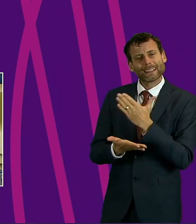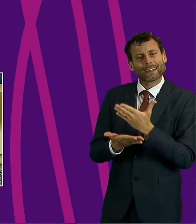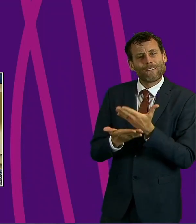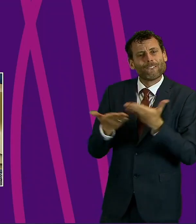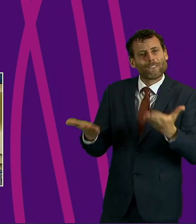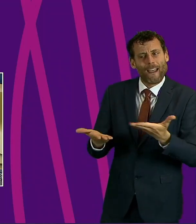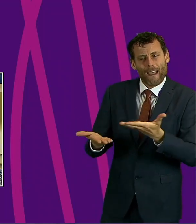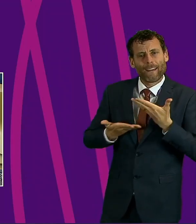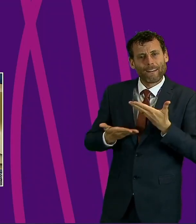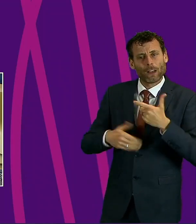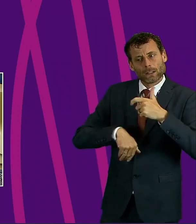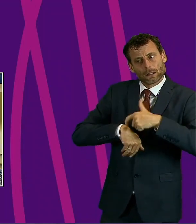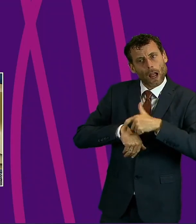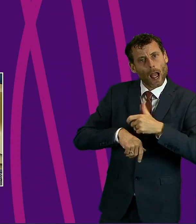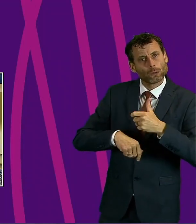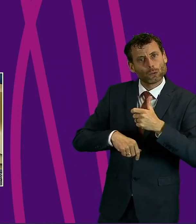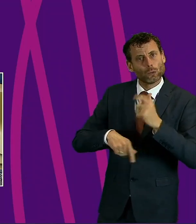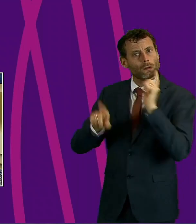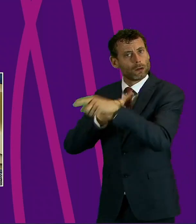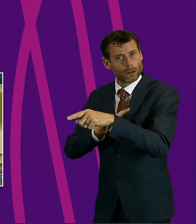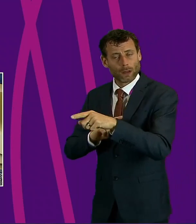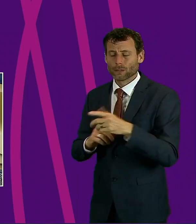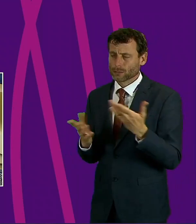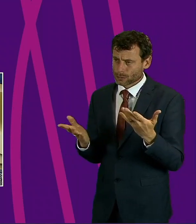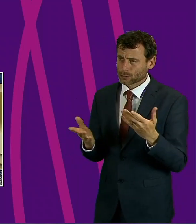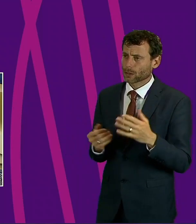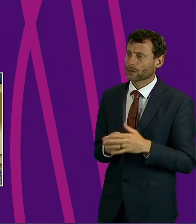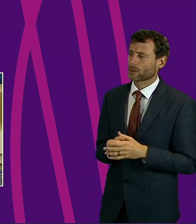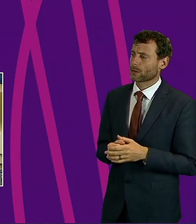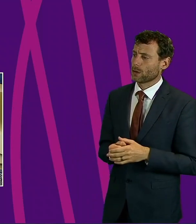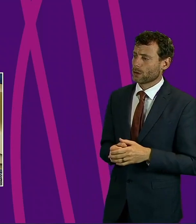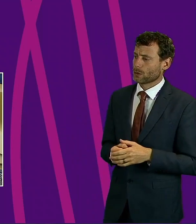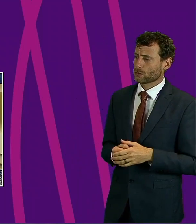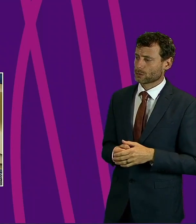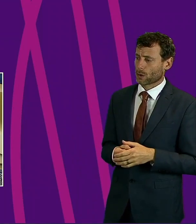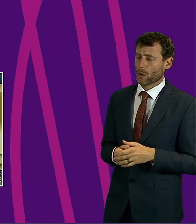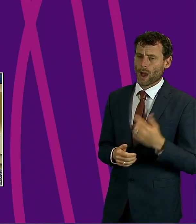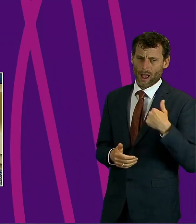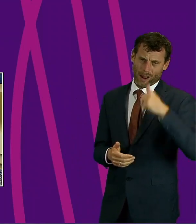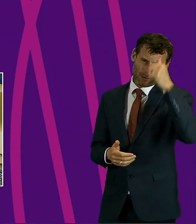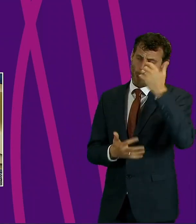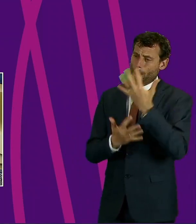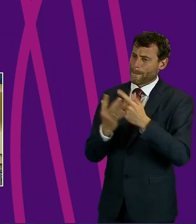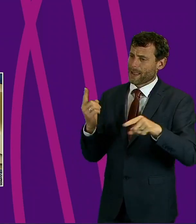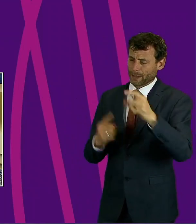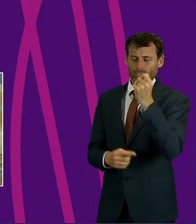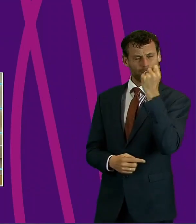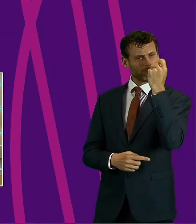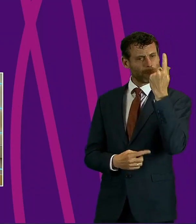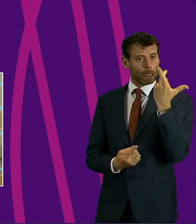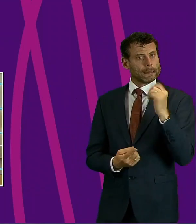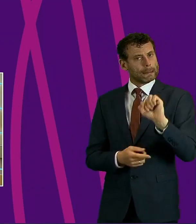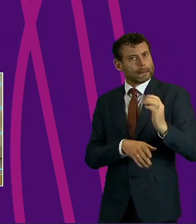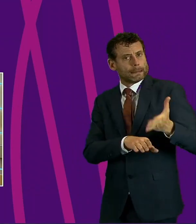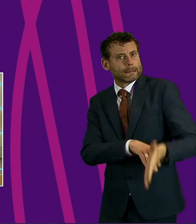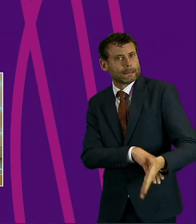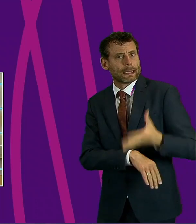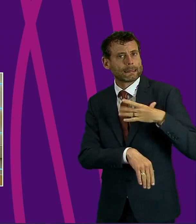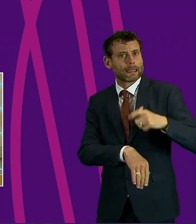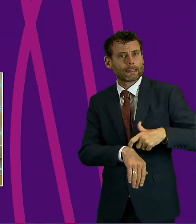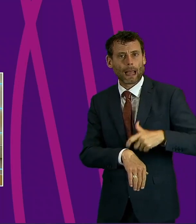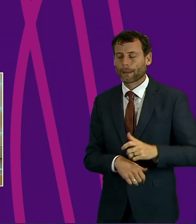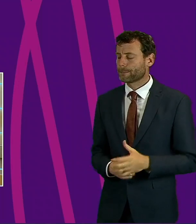anybody, any reasonable person, which I know includes Liz Smith, would recognise at this time. Thank you.